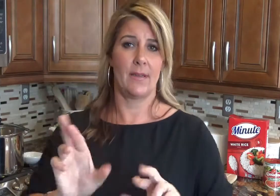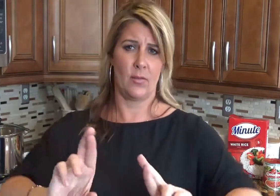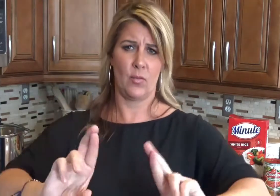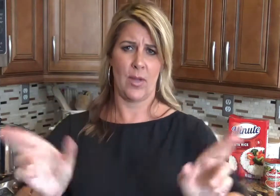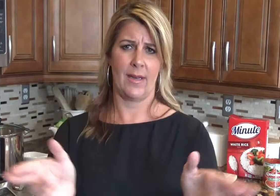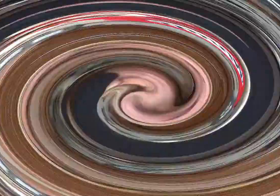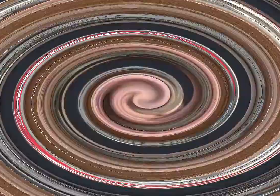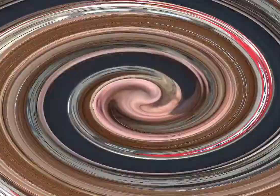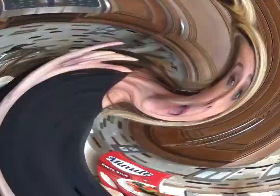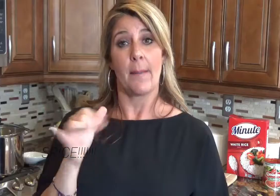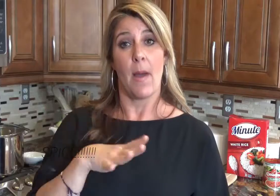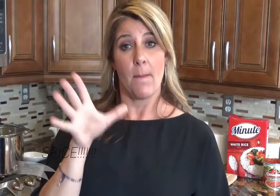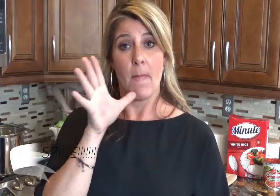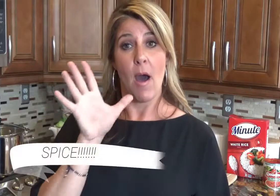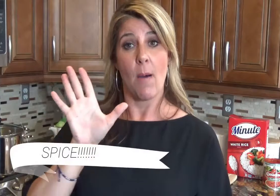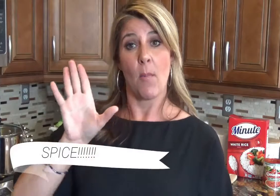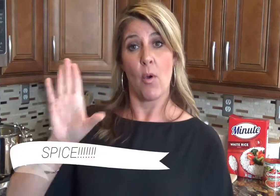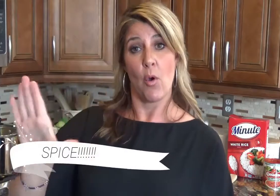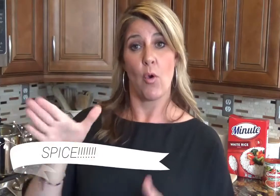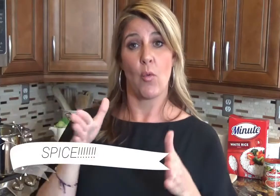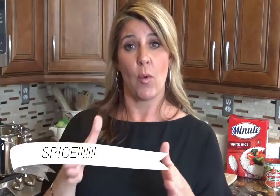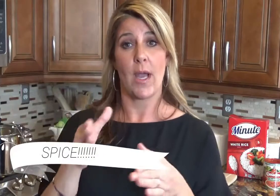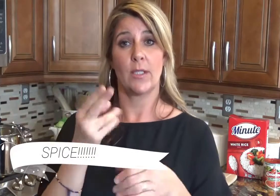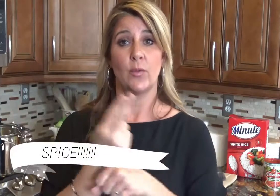rice, wait 5 minutes, and then it's good to go.